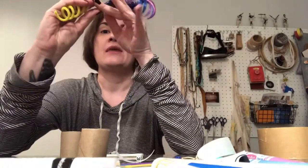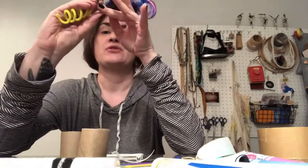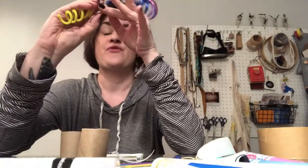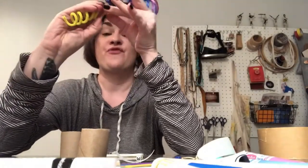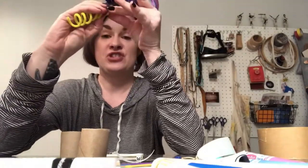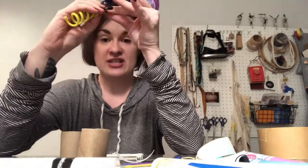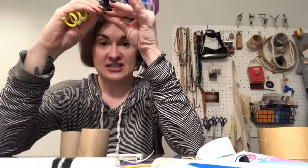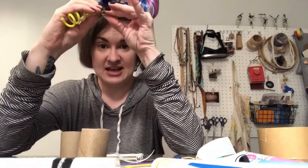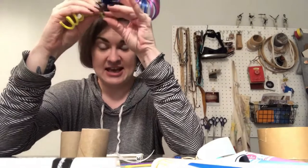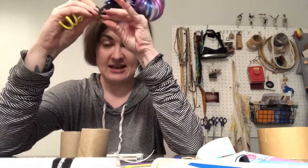was the first idea I had.